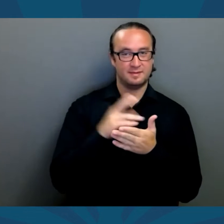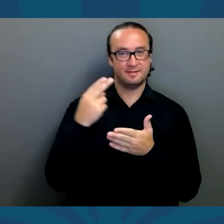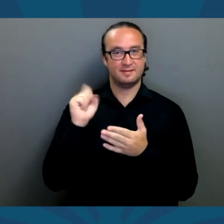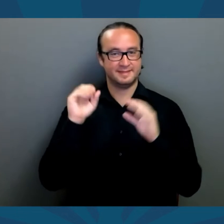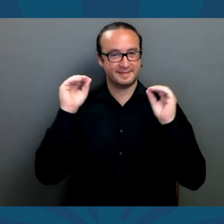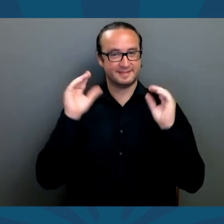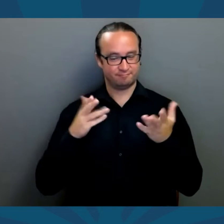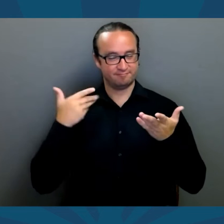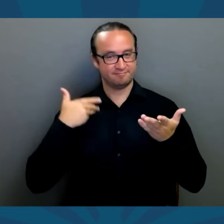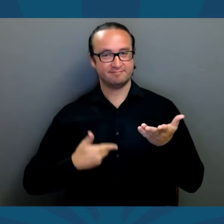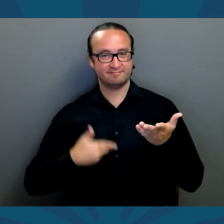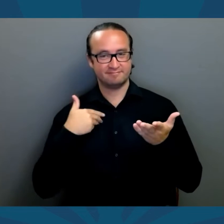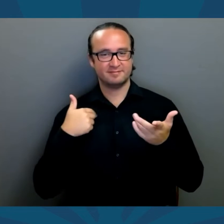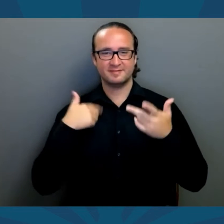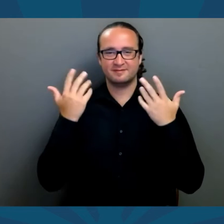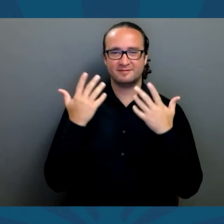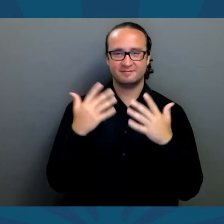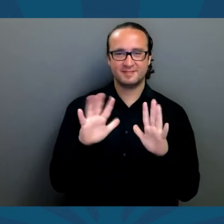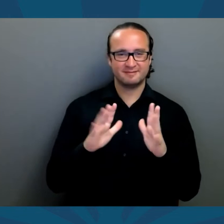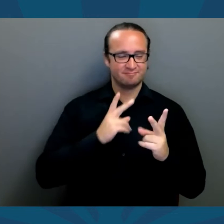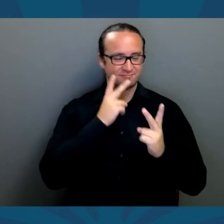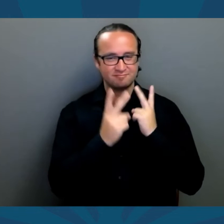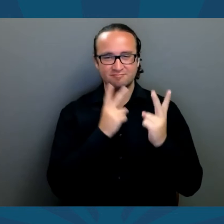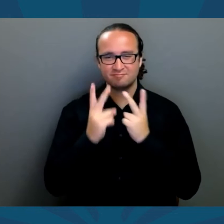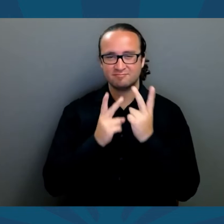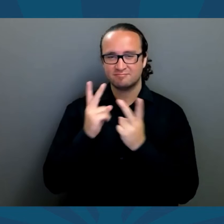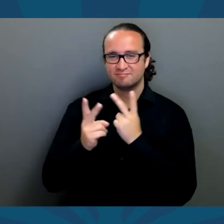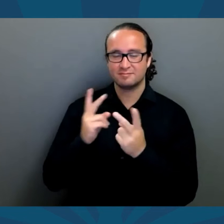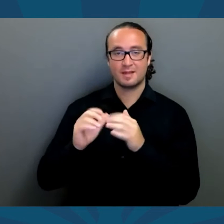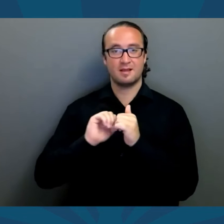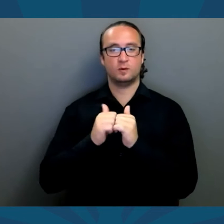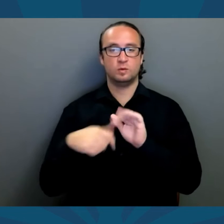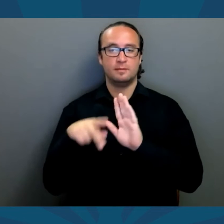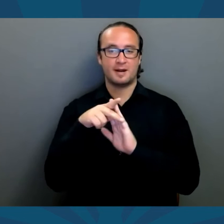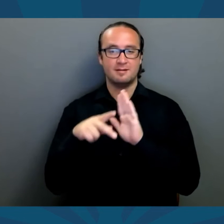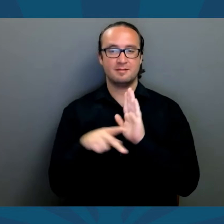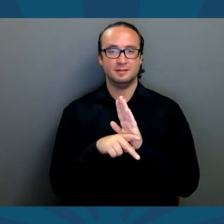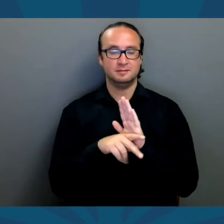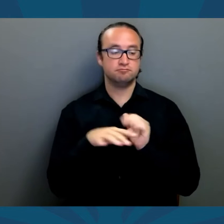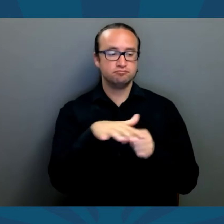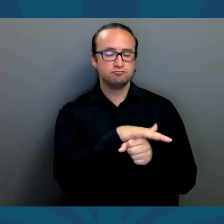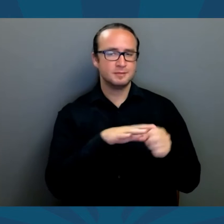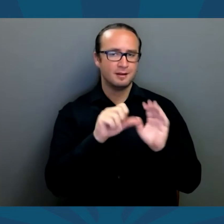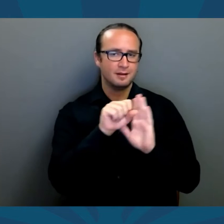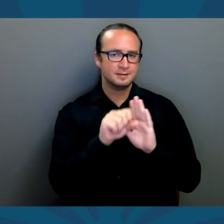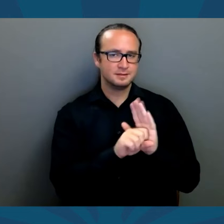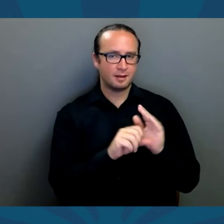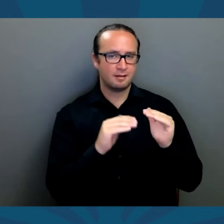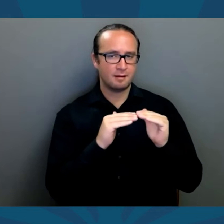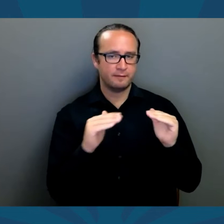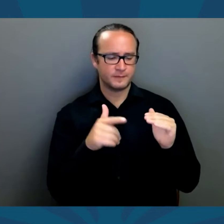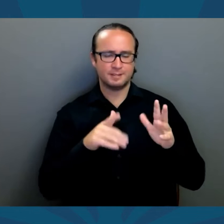As a middle school and high school teacher, I have seen firsthand how policies at the state